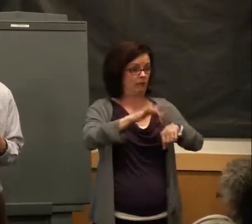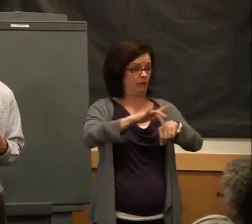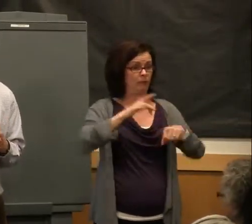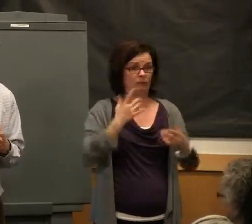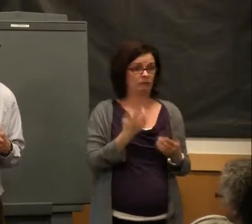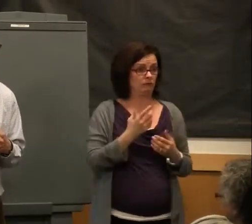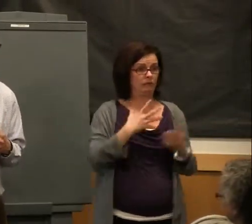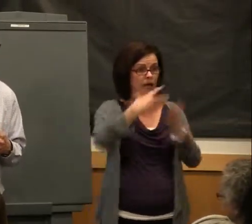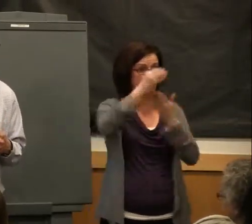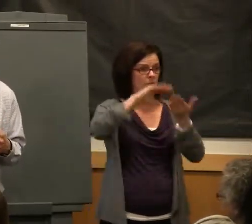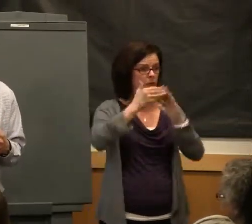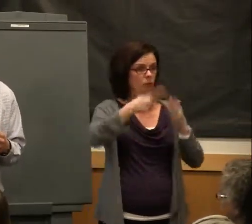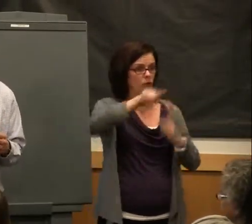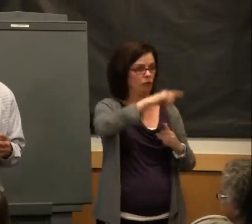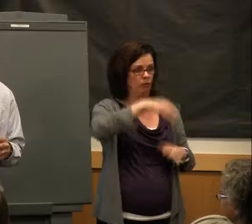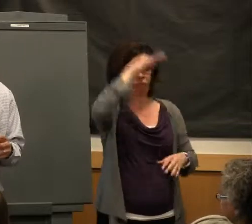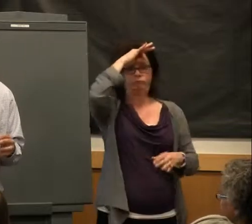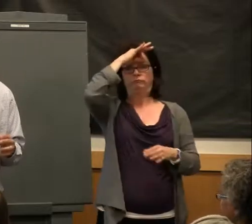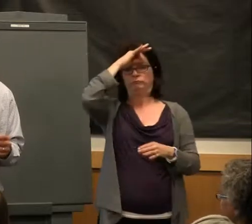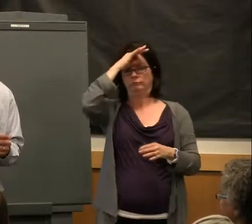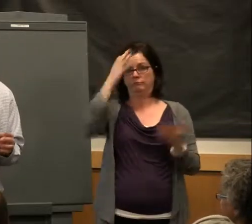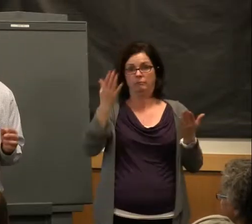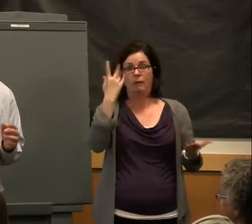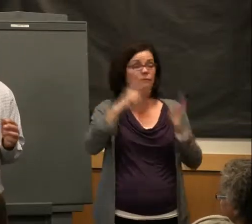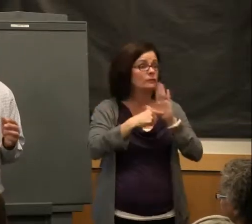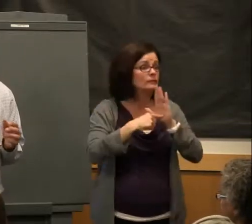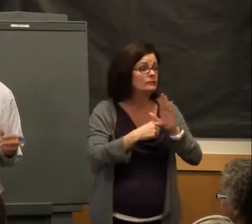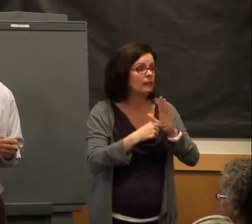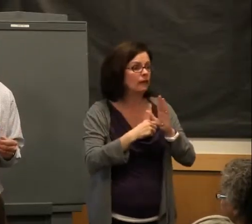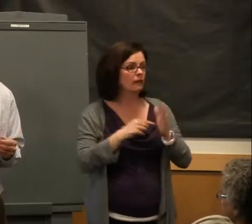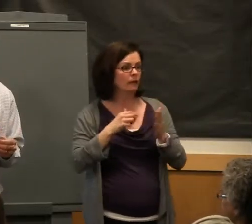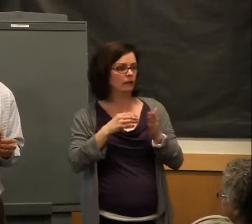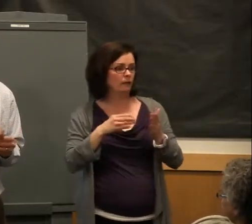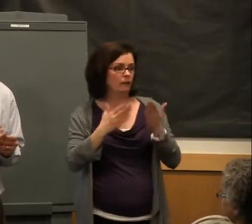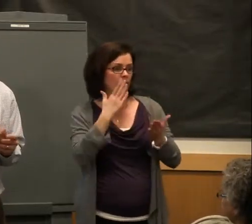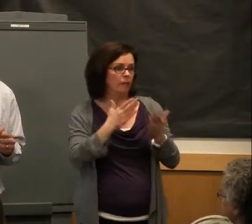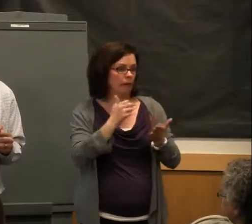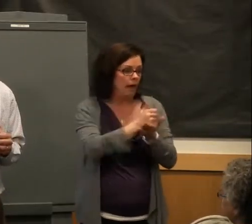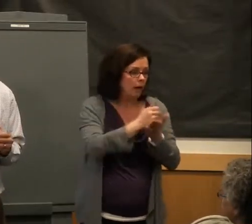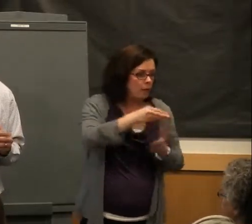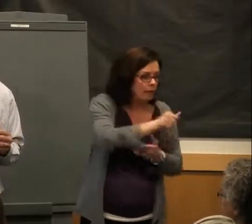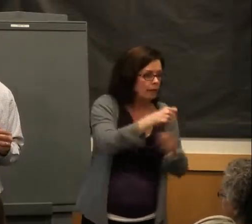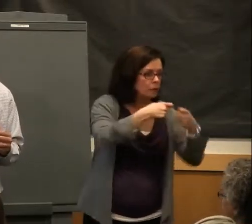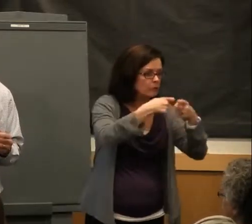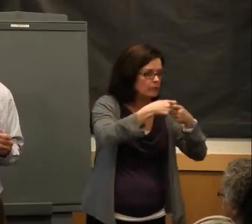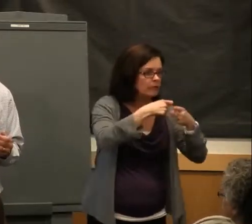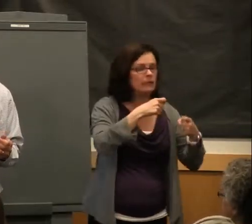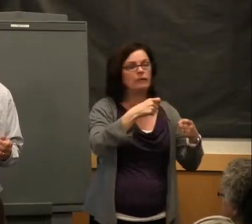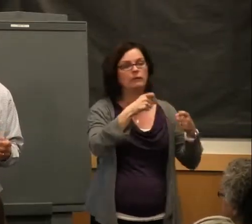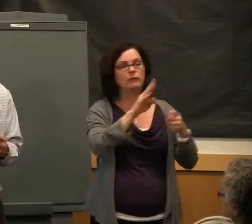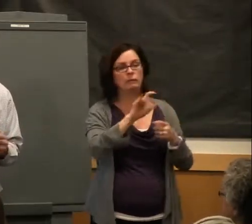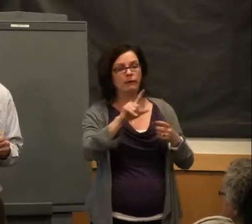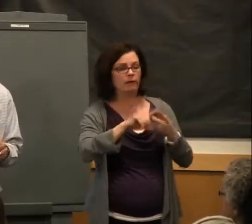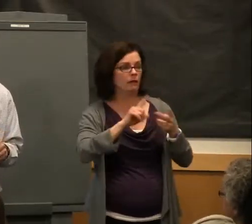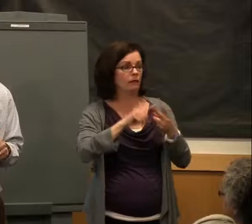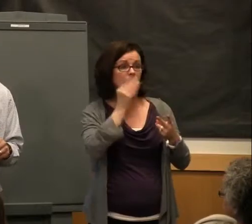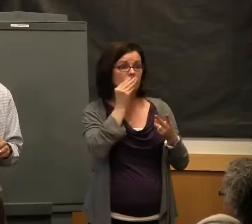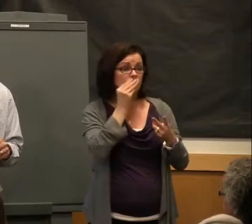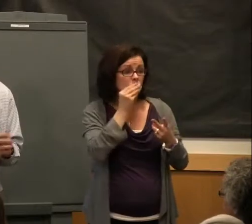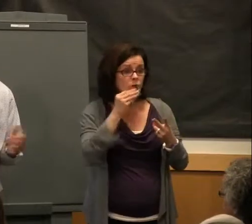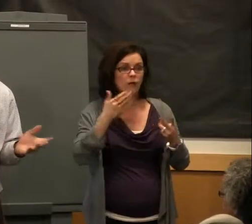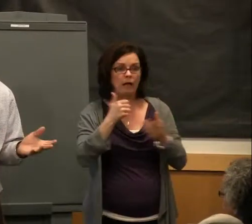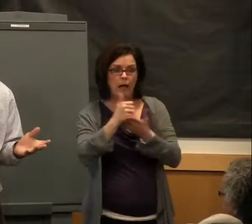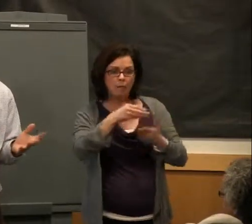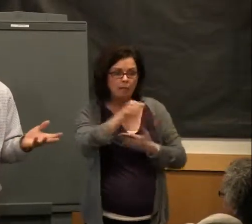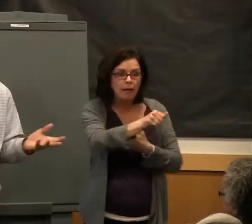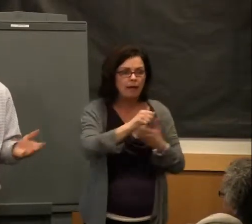available to them in the community. Whether that's assistance, you know, paying a utility bill, or maybe with food and groceries, you